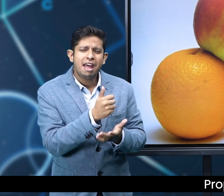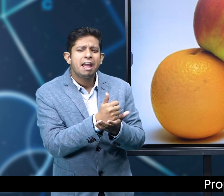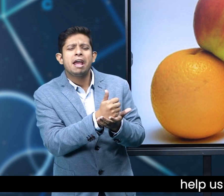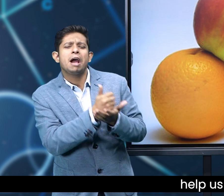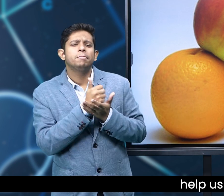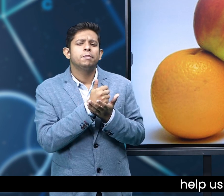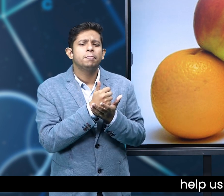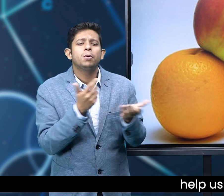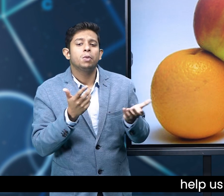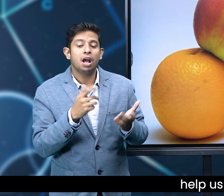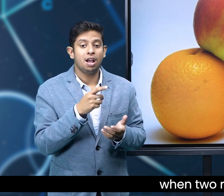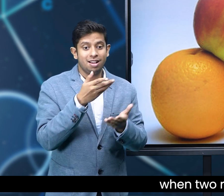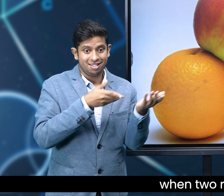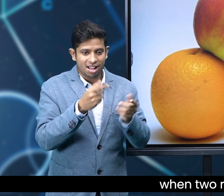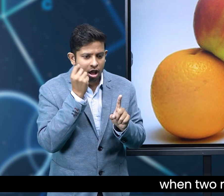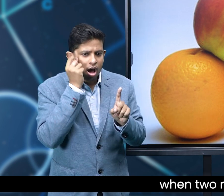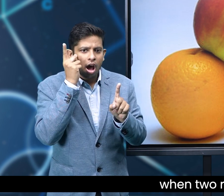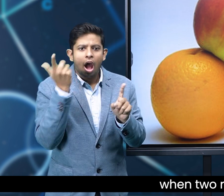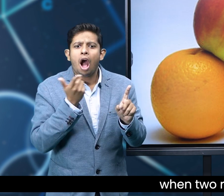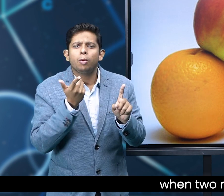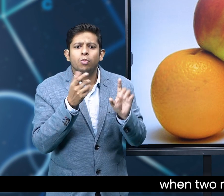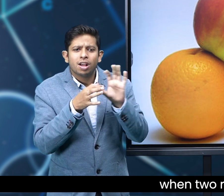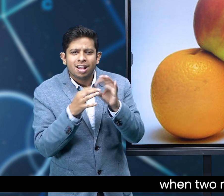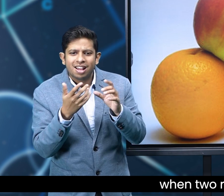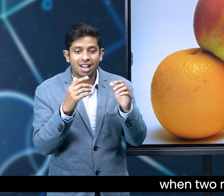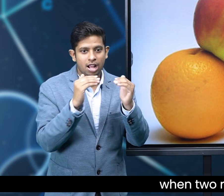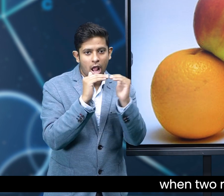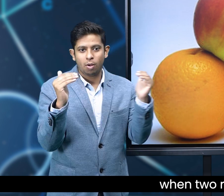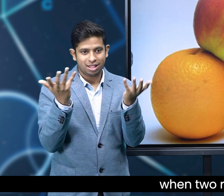Proportions help us understand when two ratios are equal.